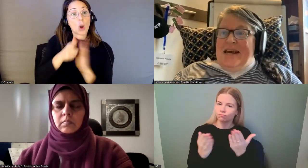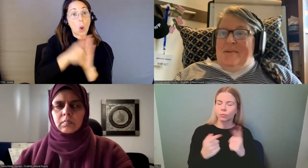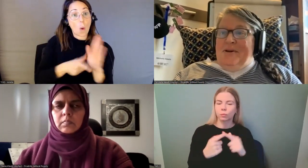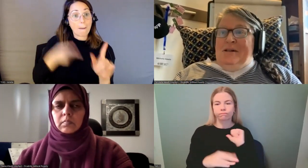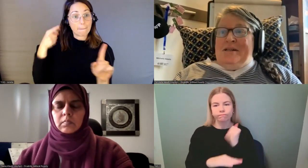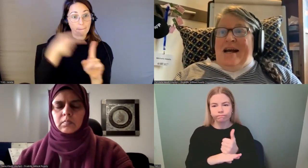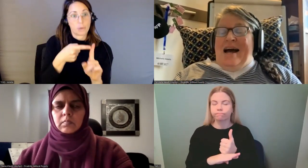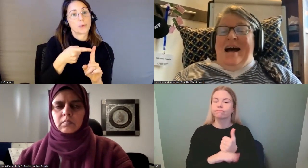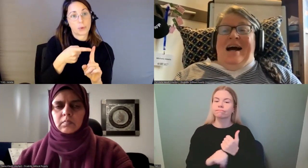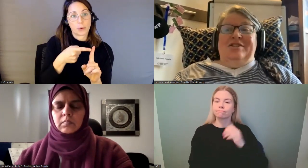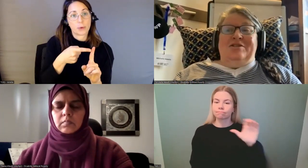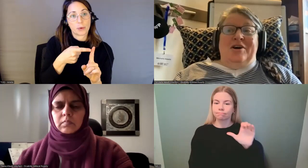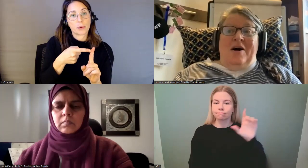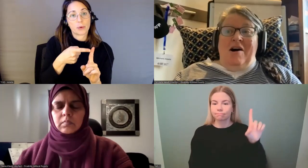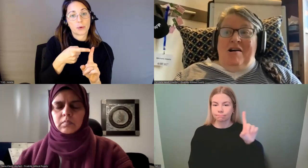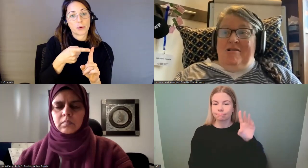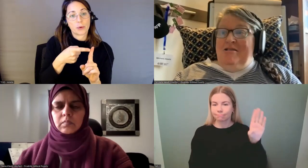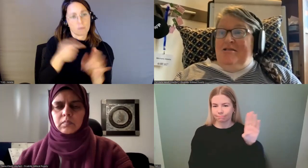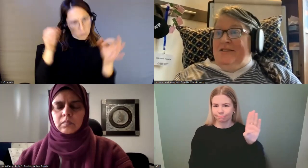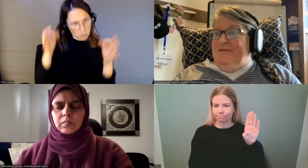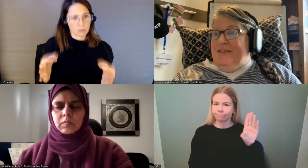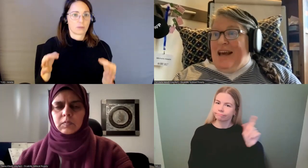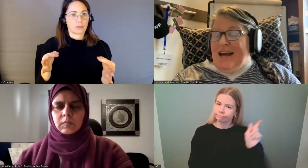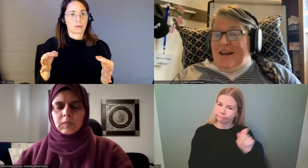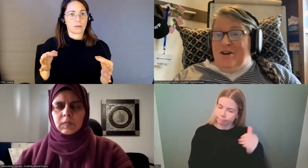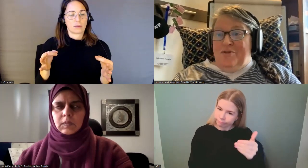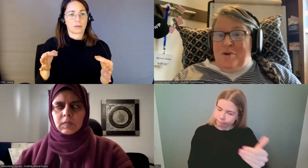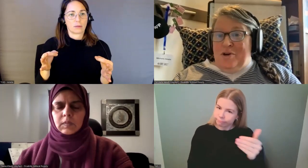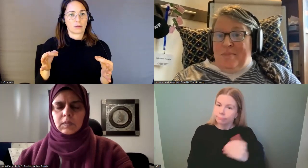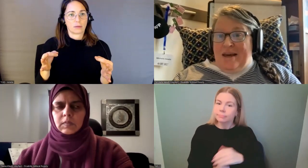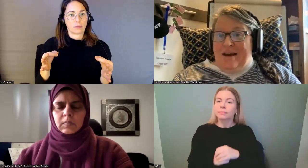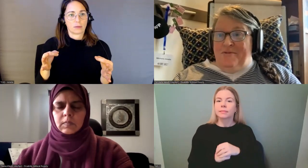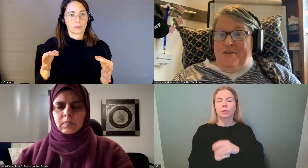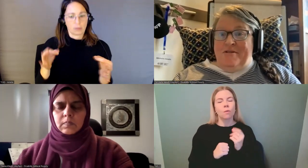finally tabled, and so a whole different